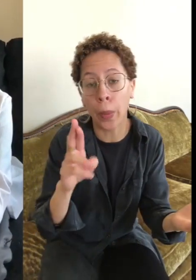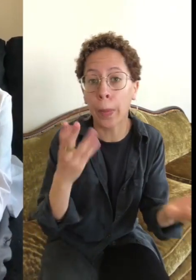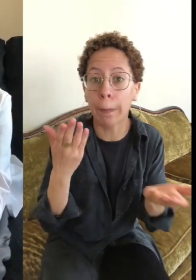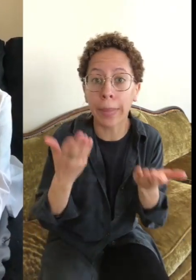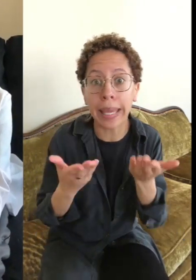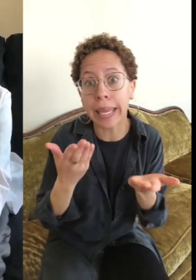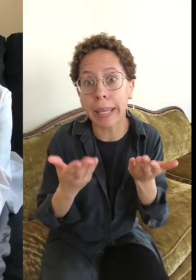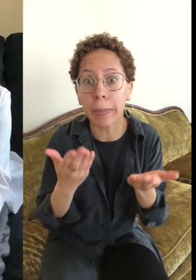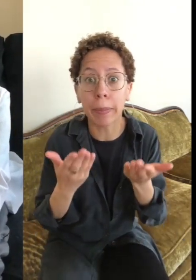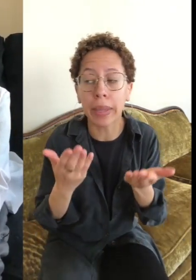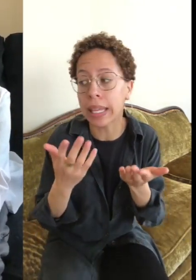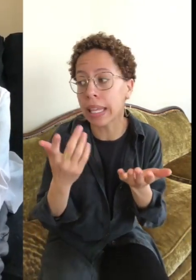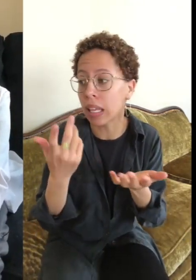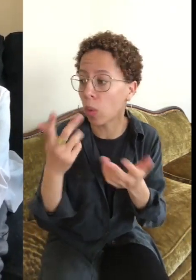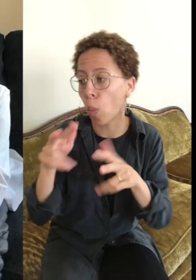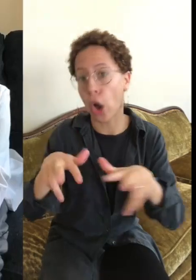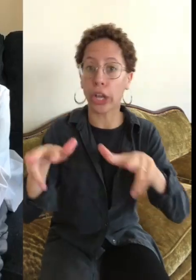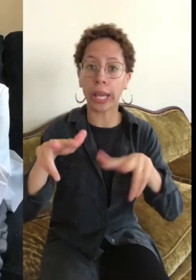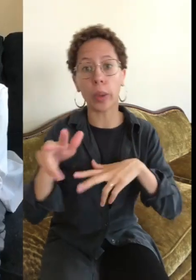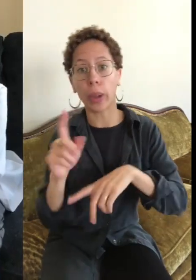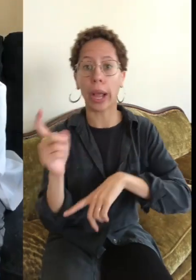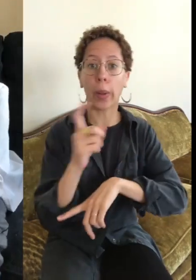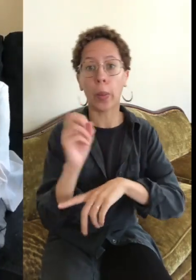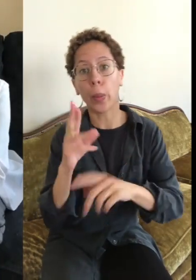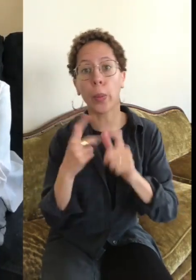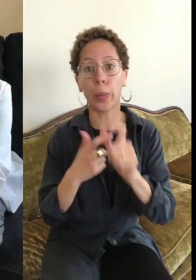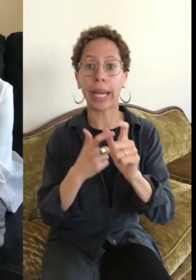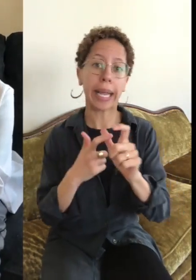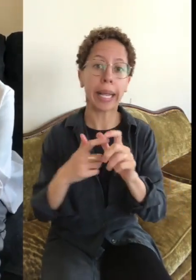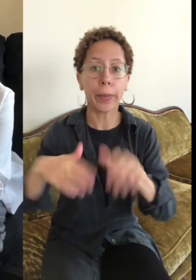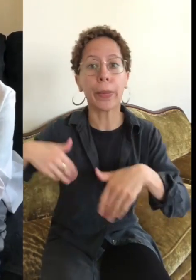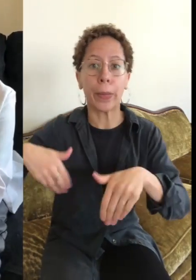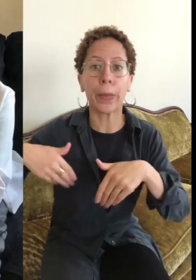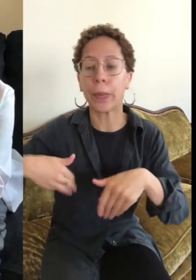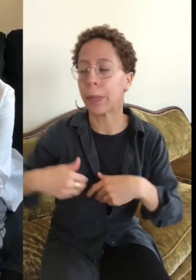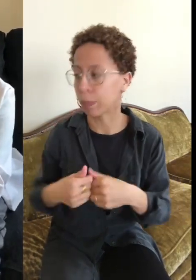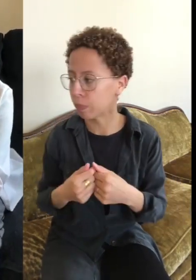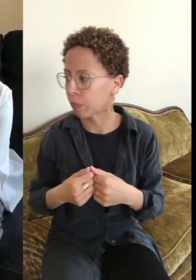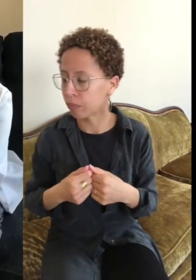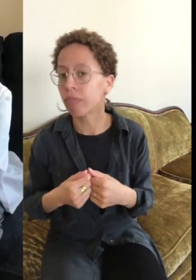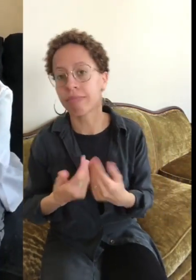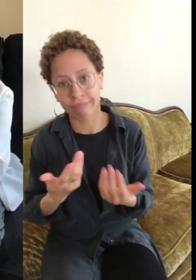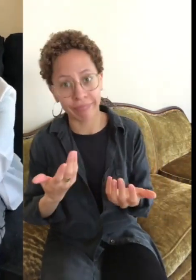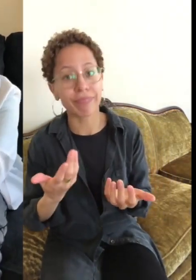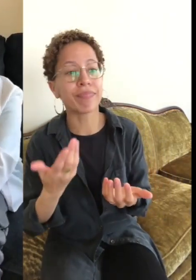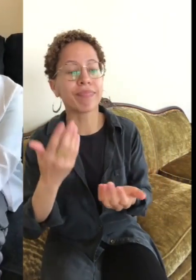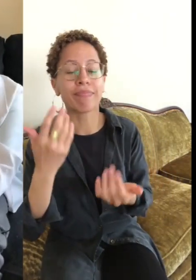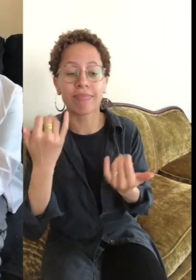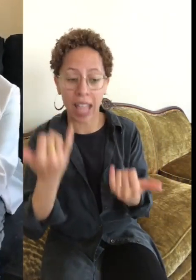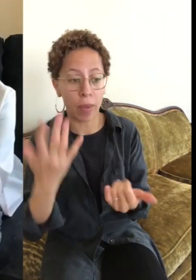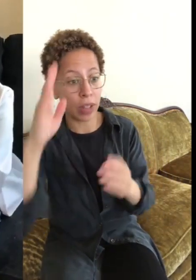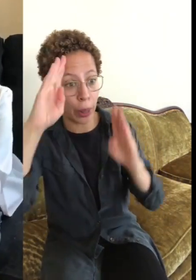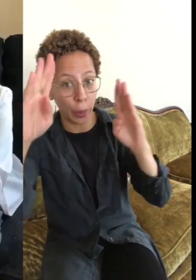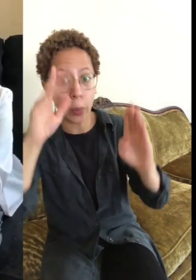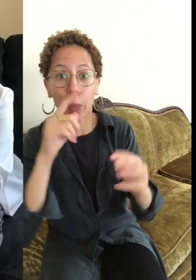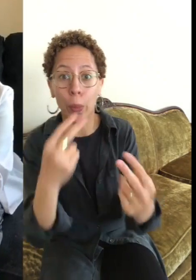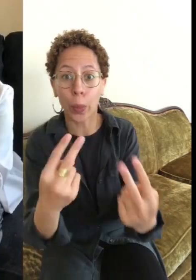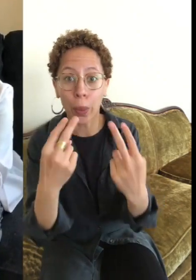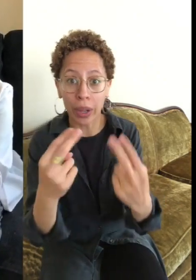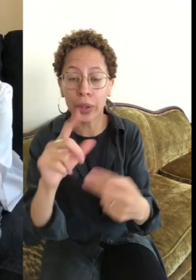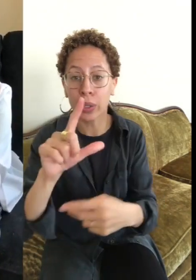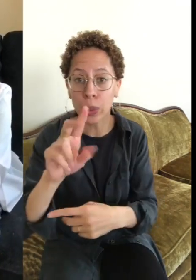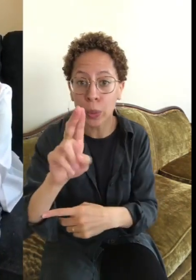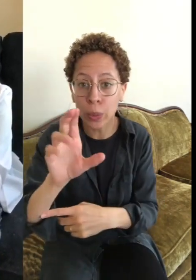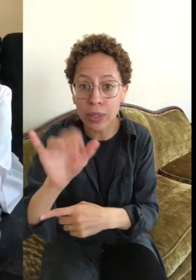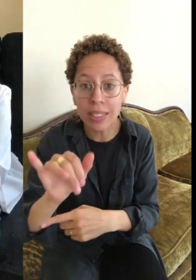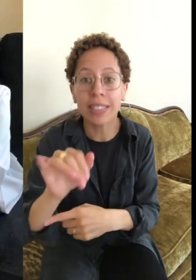or maybe just walking around. Maybe. Or running. Yeah. We have some big hellos to give out already. We have Lucy and Edward are